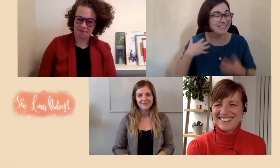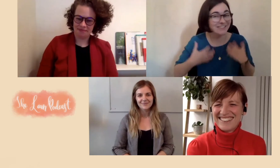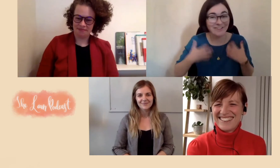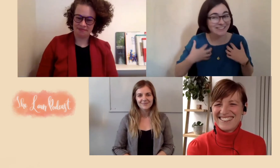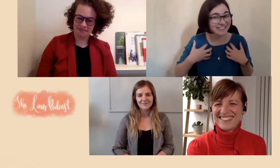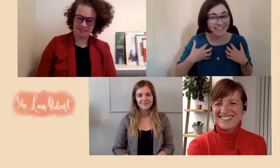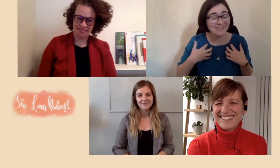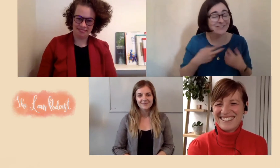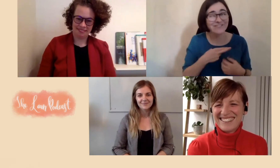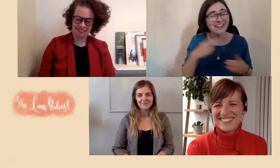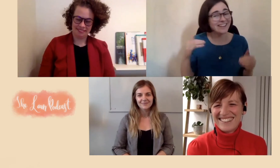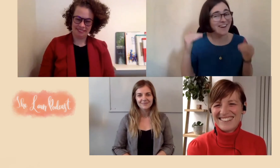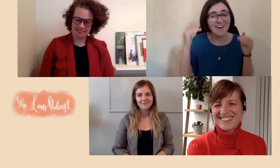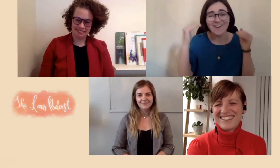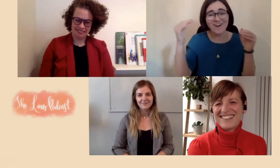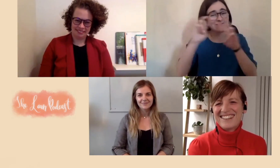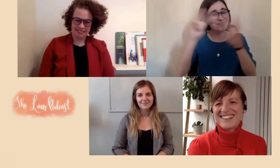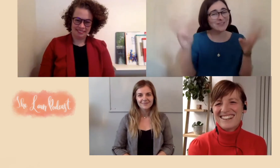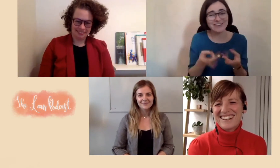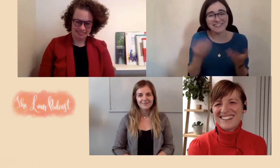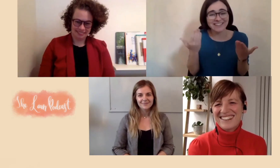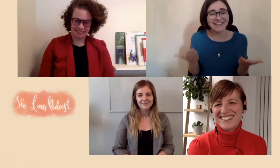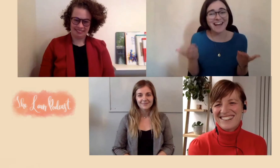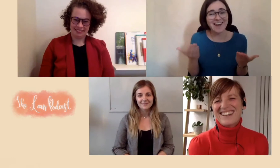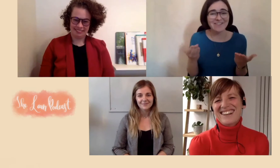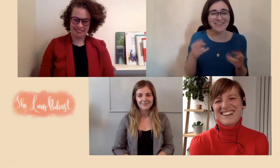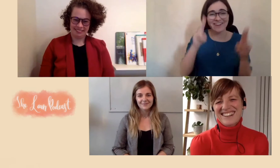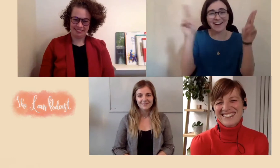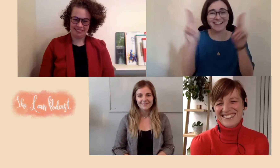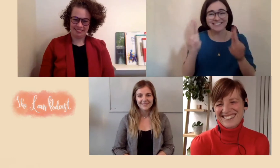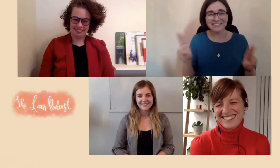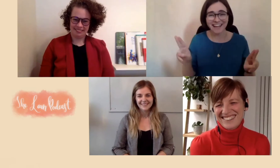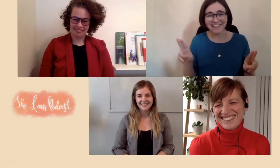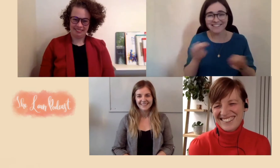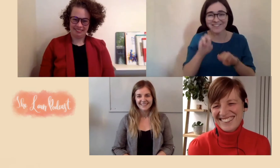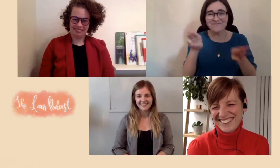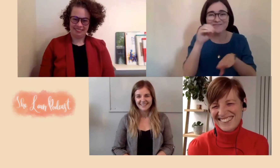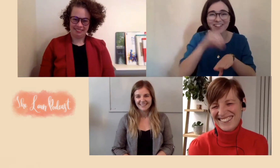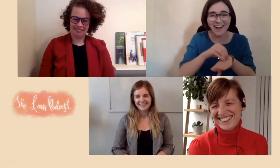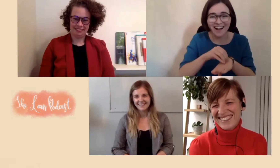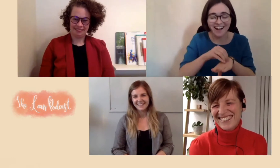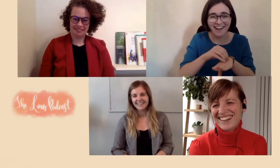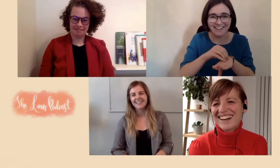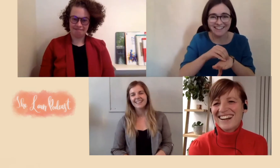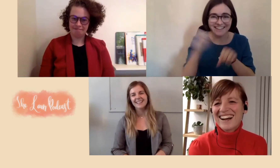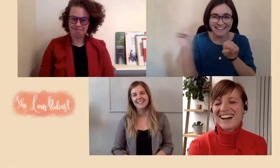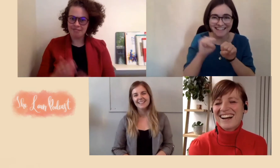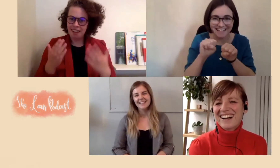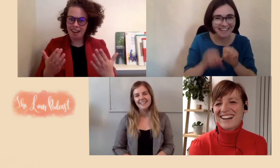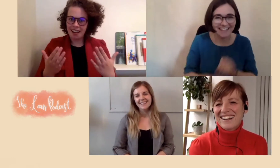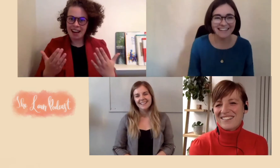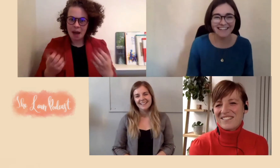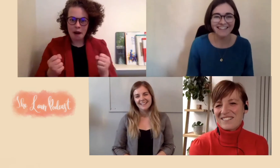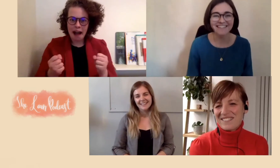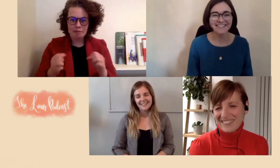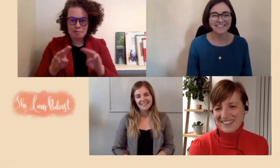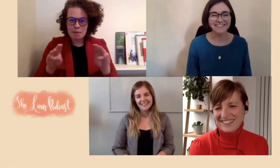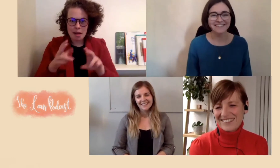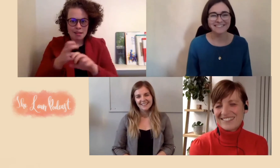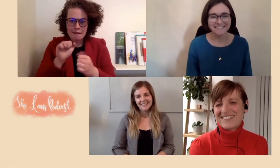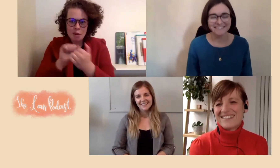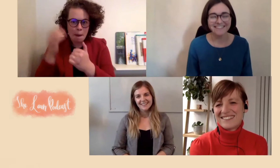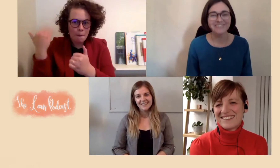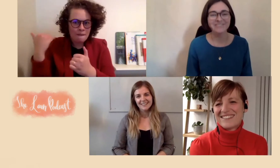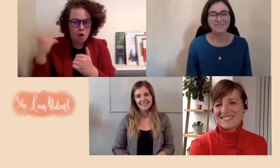is so exciting. Romy, we've really gone up in the world having international guests now. That's it. We now have people that we had